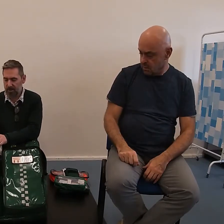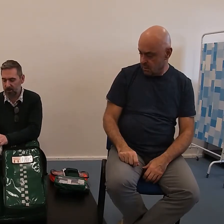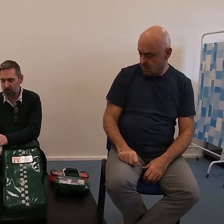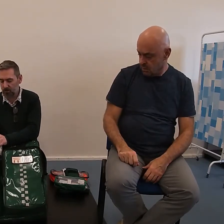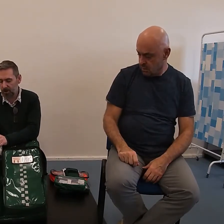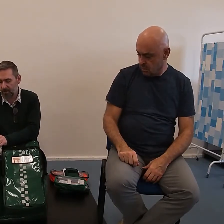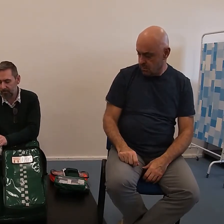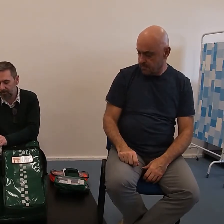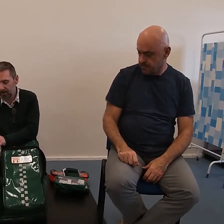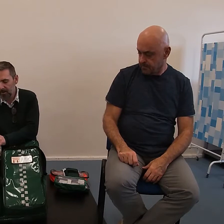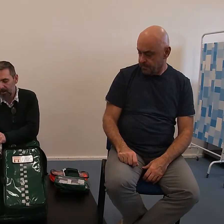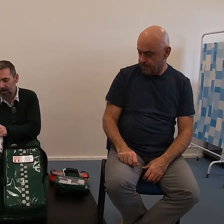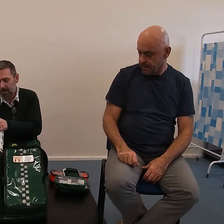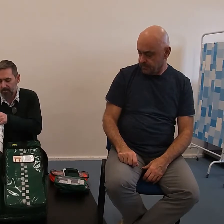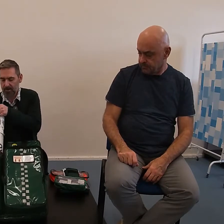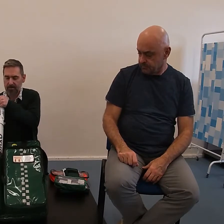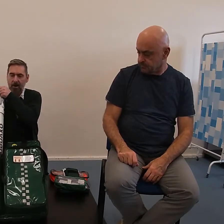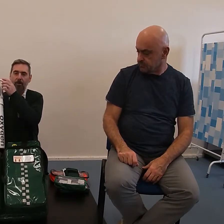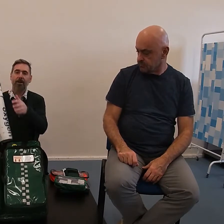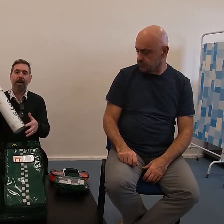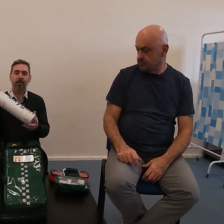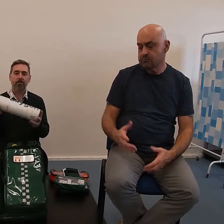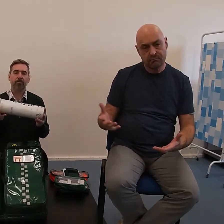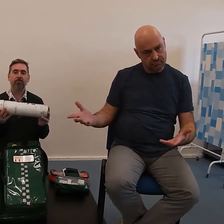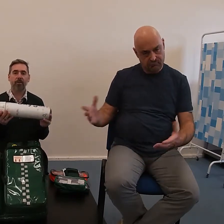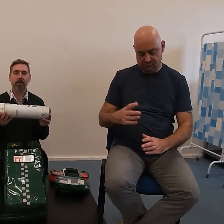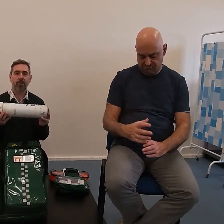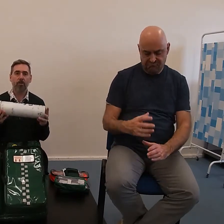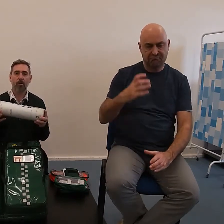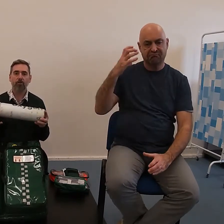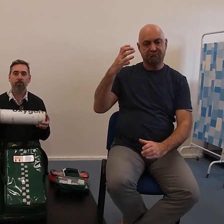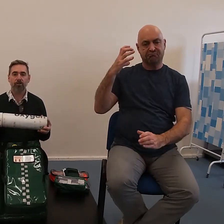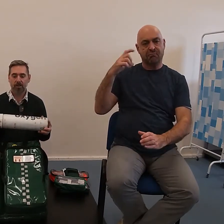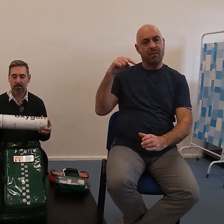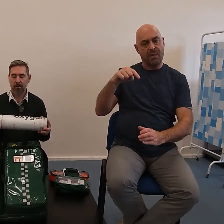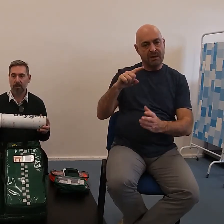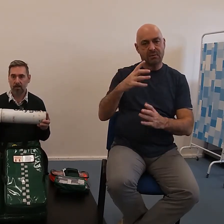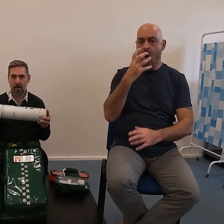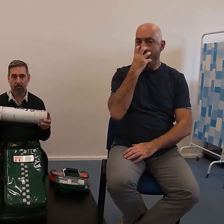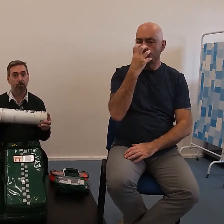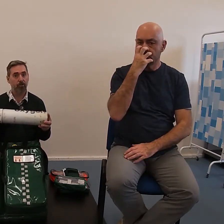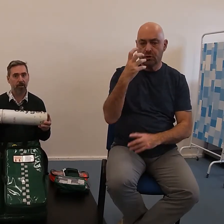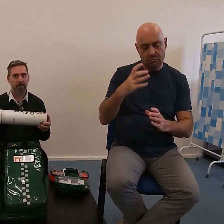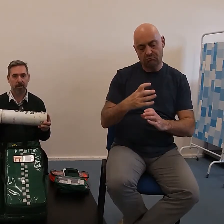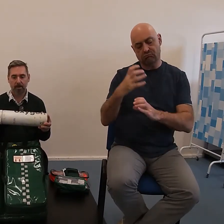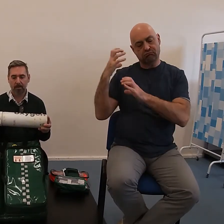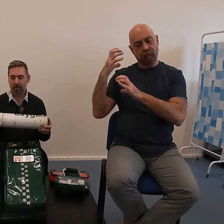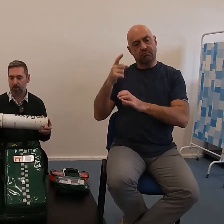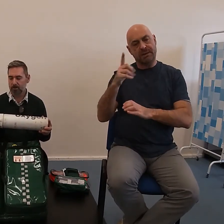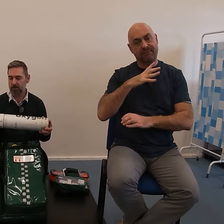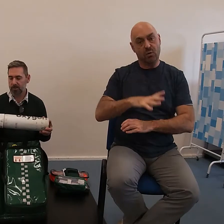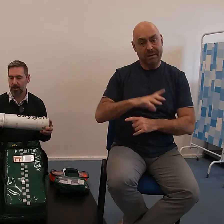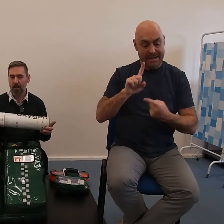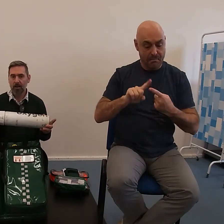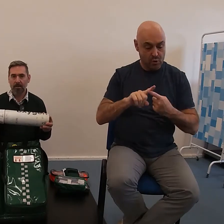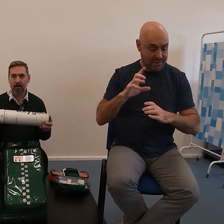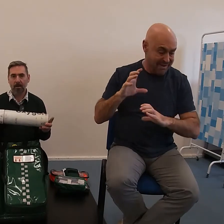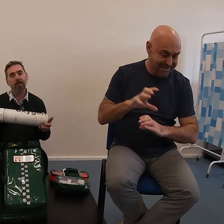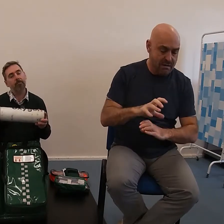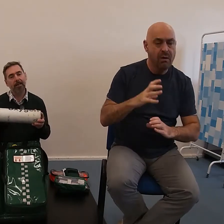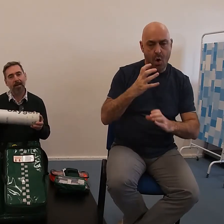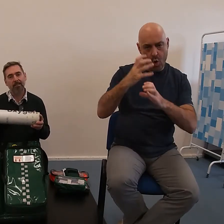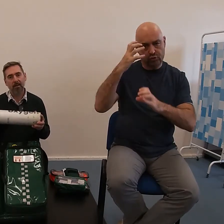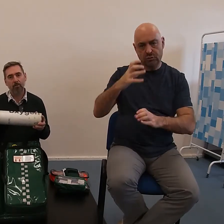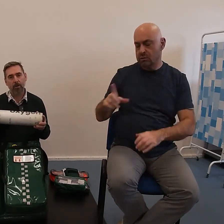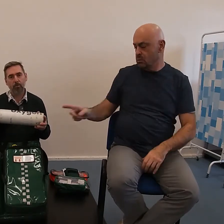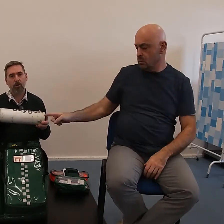because it's in there securely, and that will allow you to free your oxygen cylinder should you need it in a medical emergency. Now, a